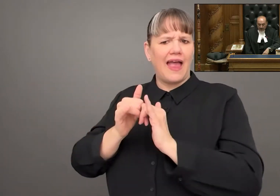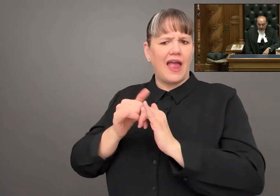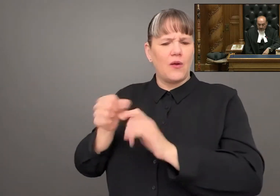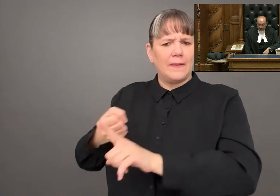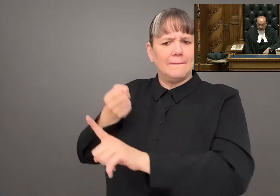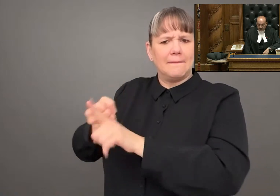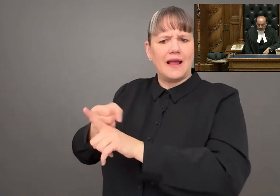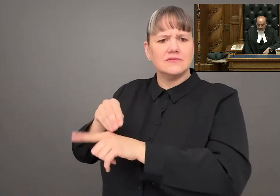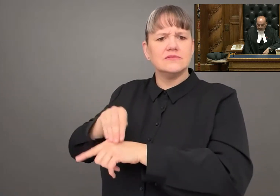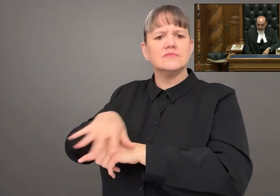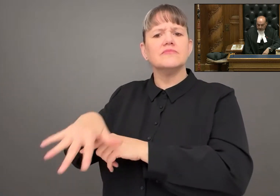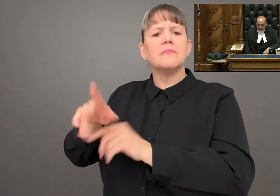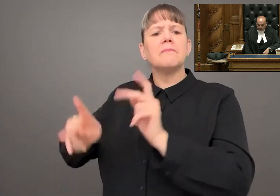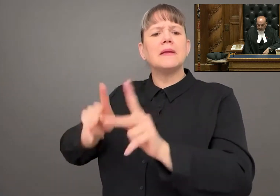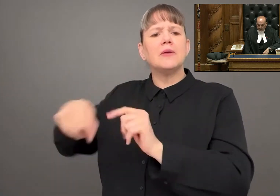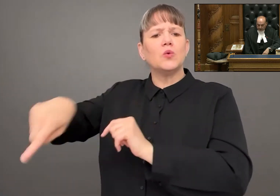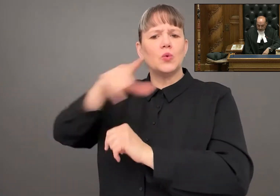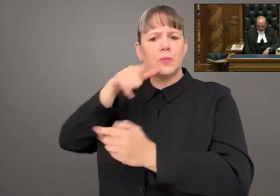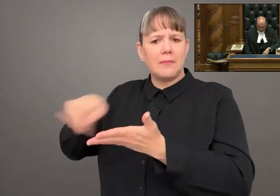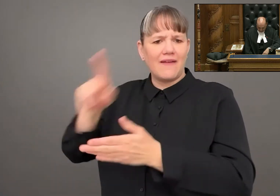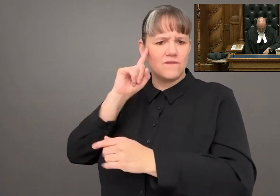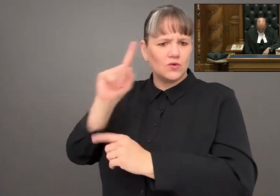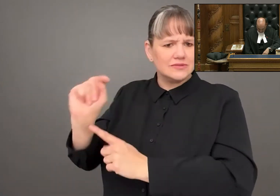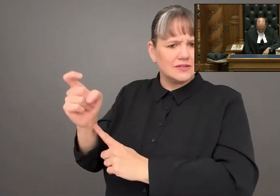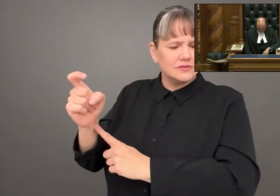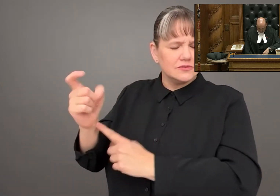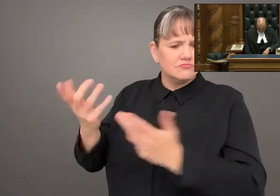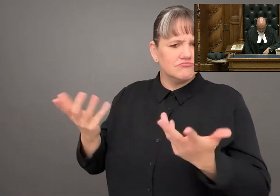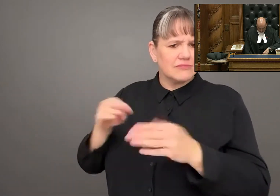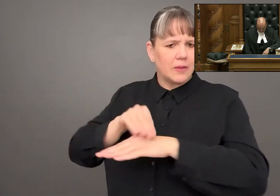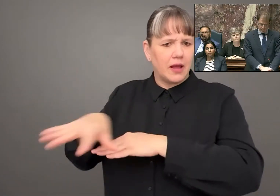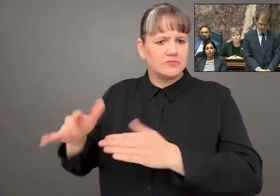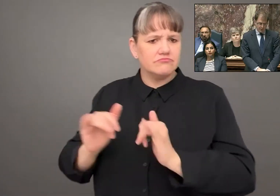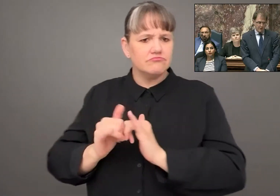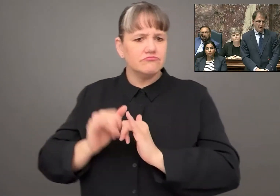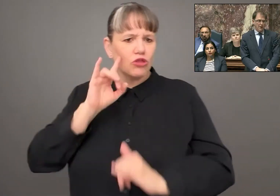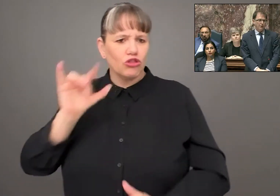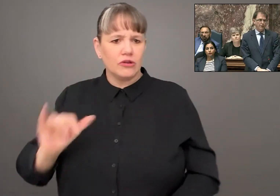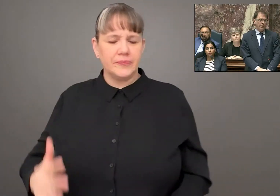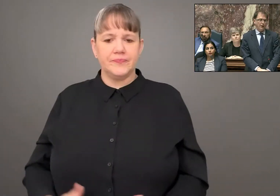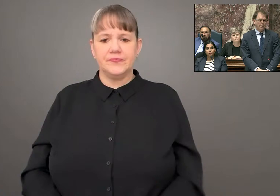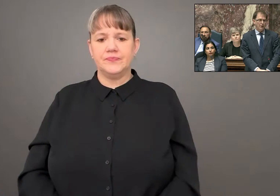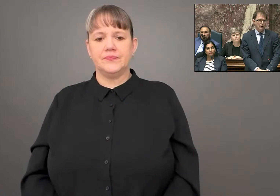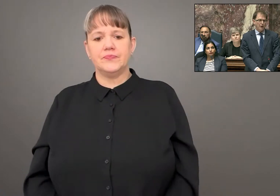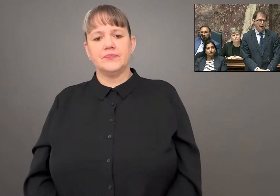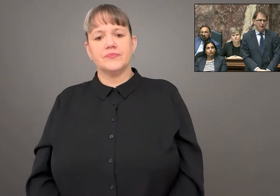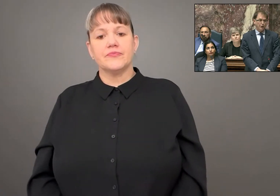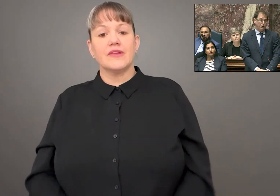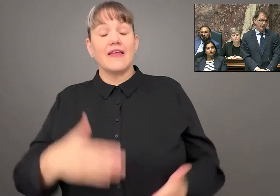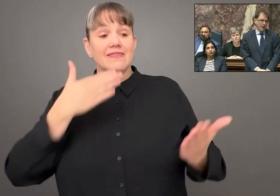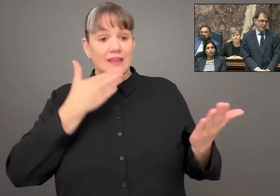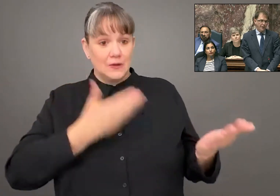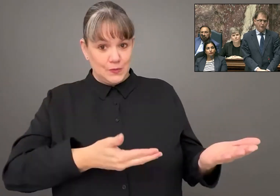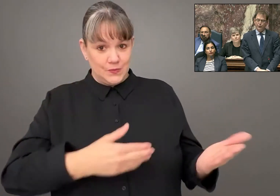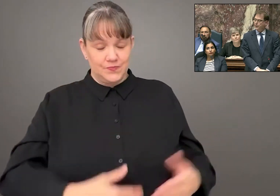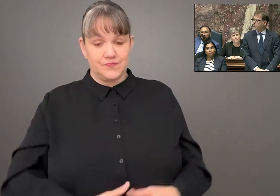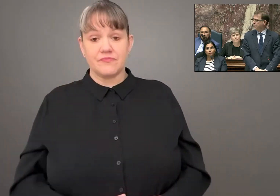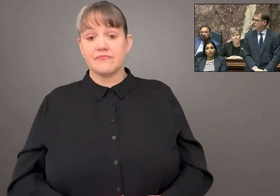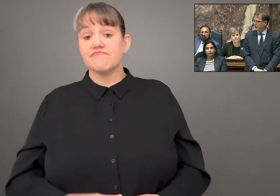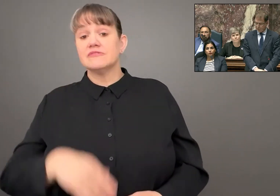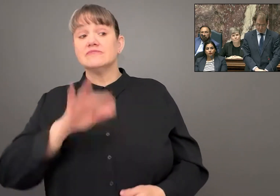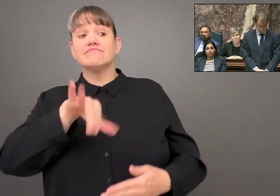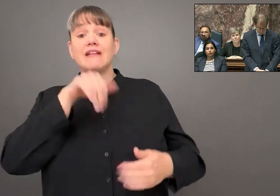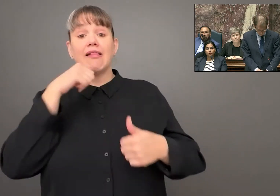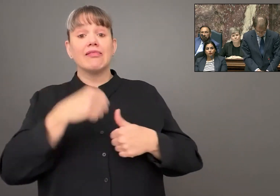Minister of Energy. Well, thank you, Honourable Speaker. The letter is a clarification of current policy with respect